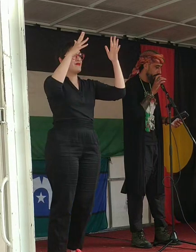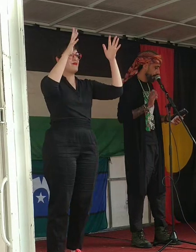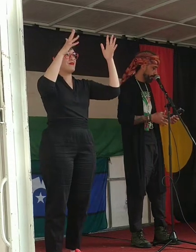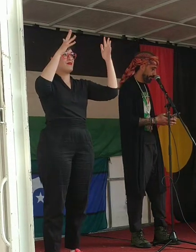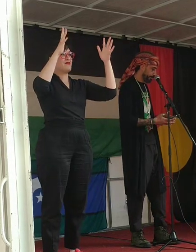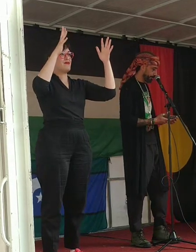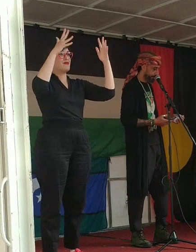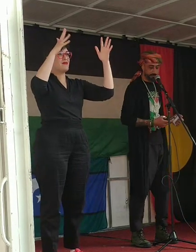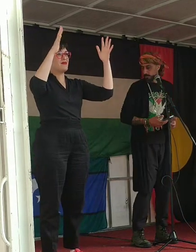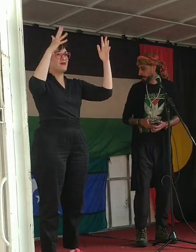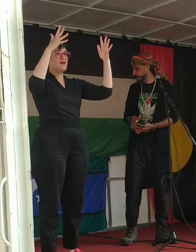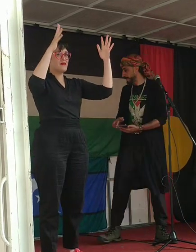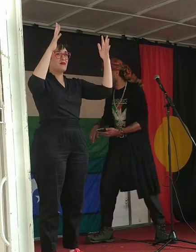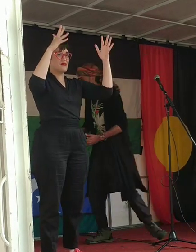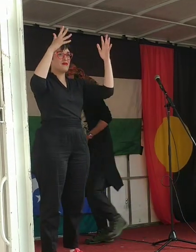for all of